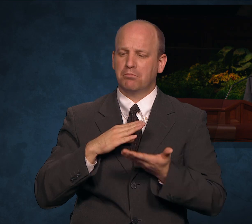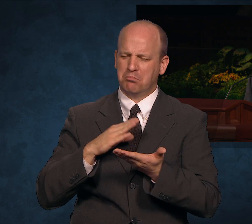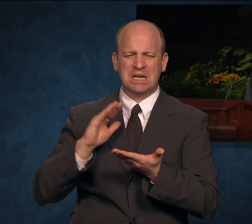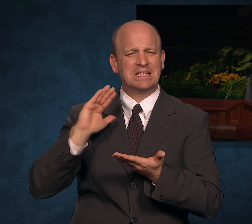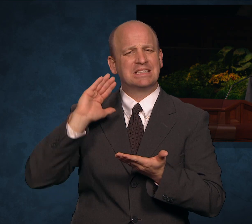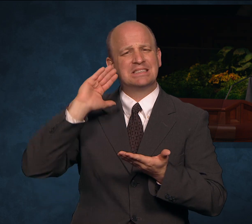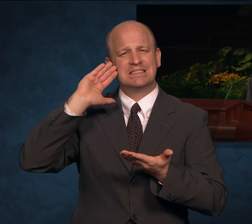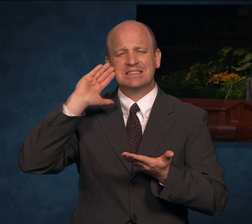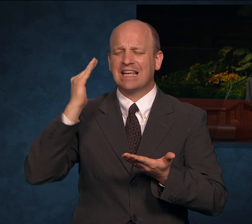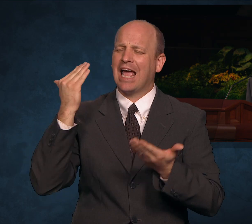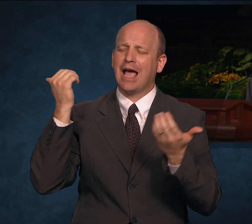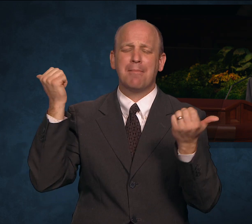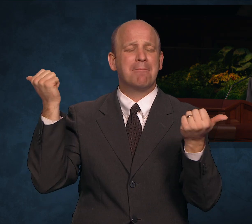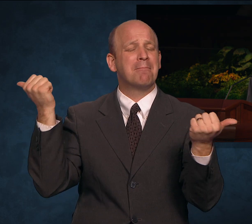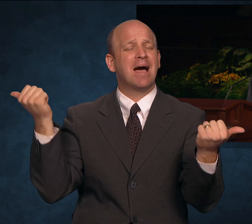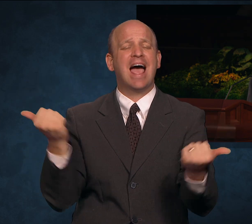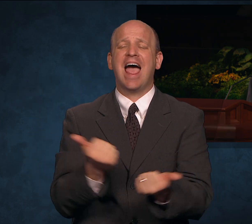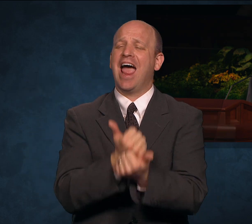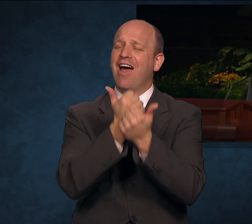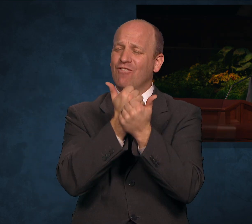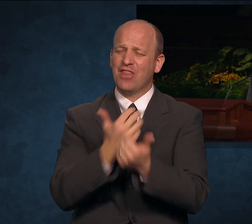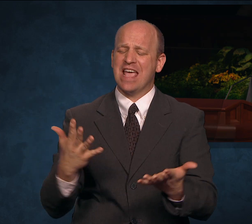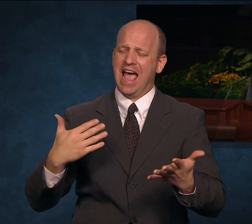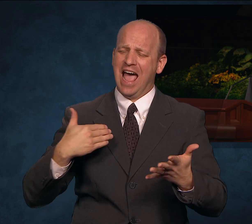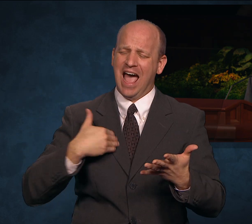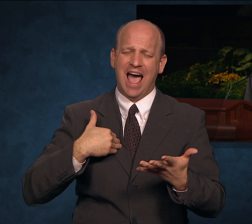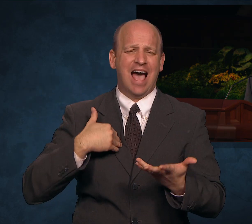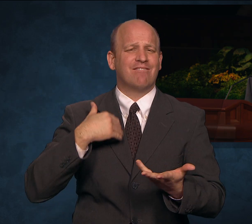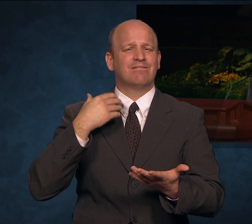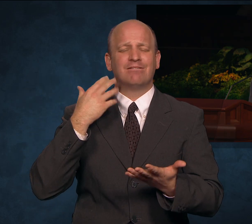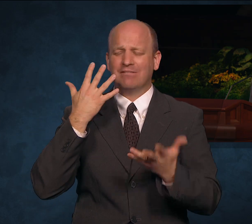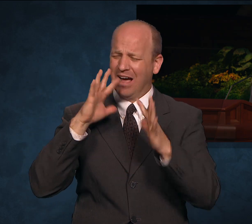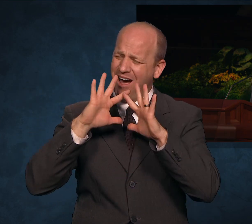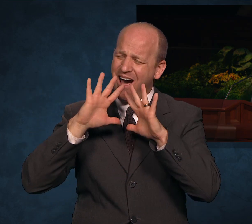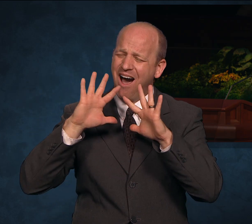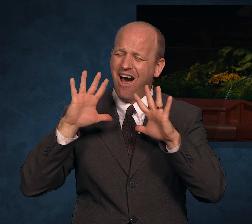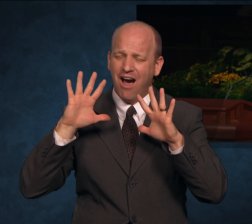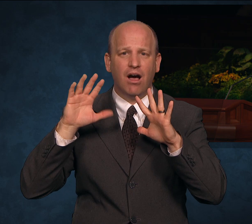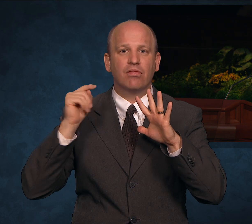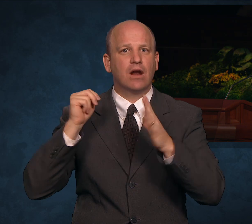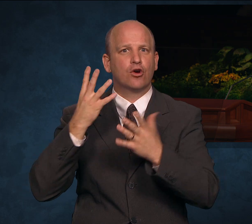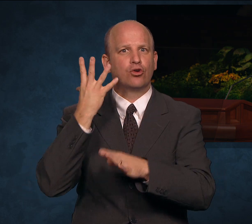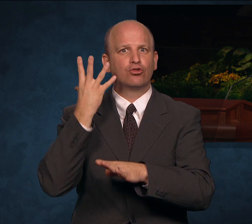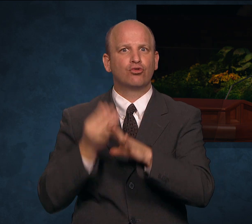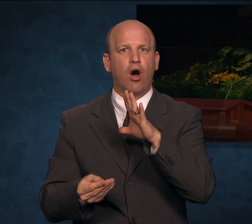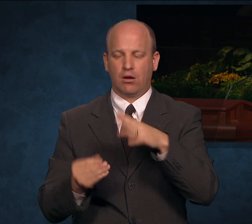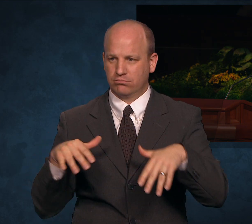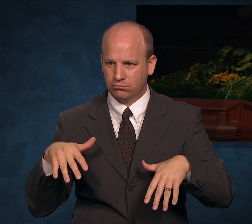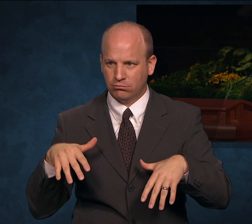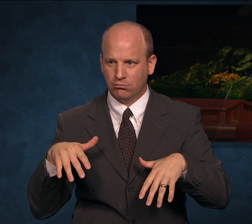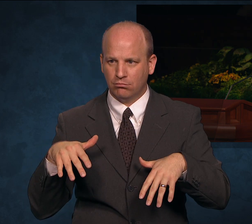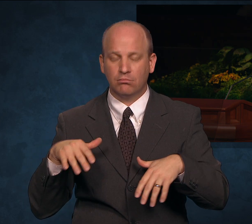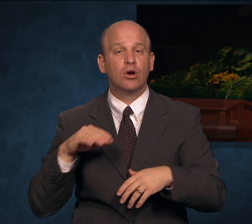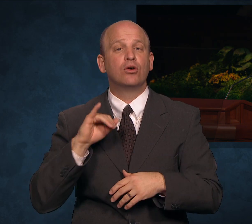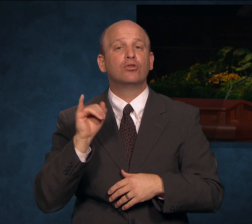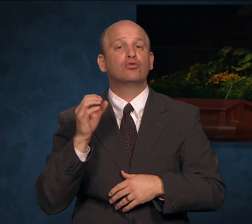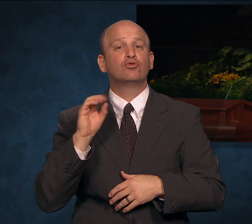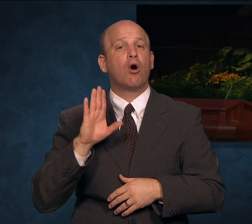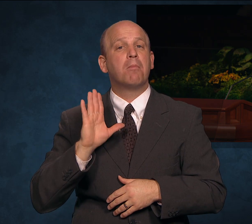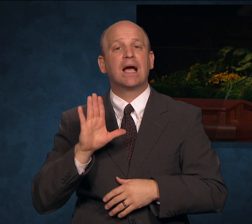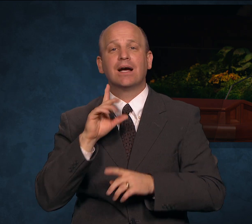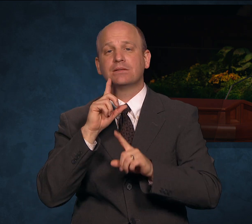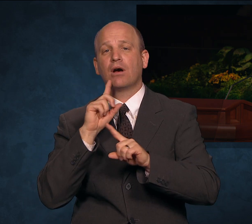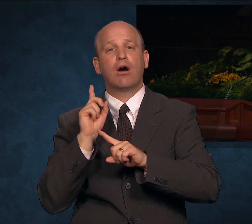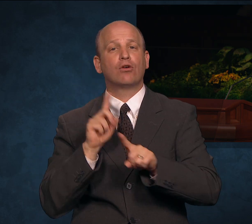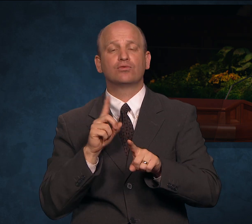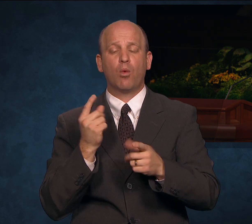everything but then lost it all yet job responded by saying naked I came out of